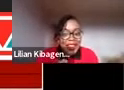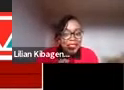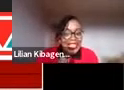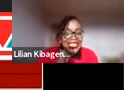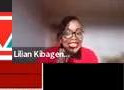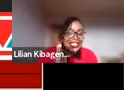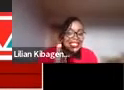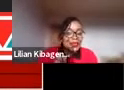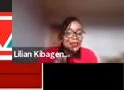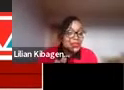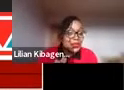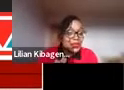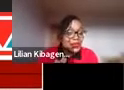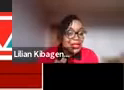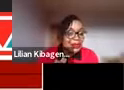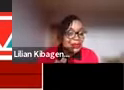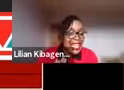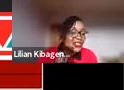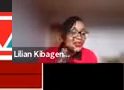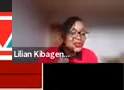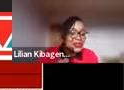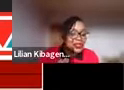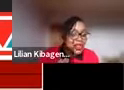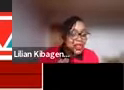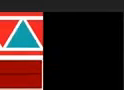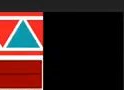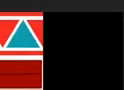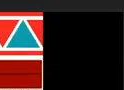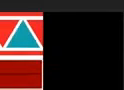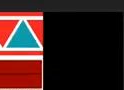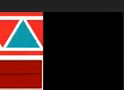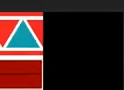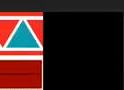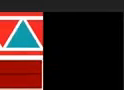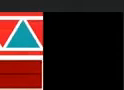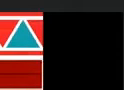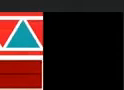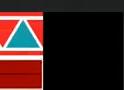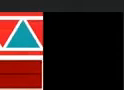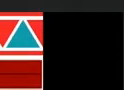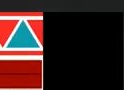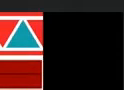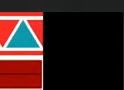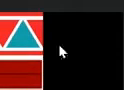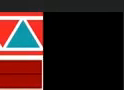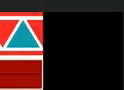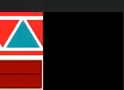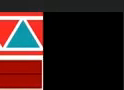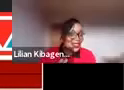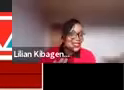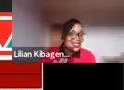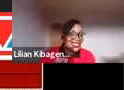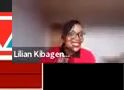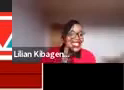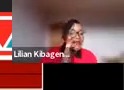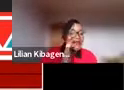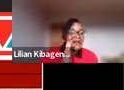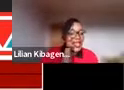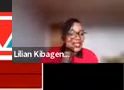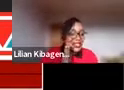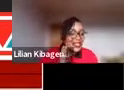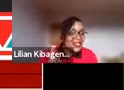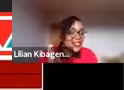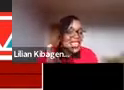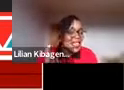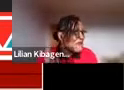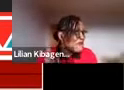Madam Caroline in Kibo School for the Blind. Good job, and we are looking forward to the other categories.